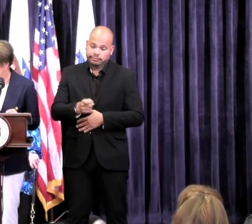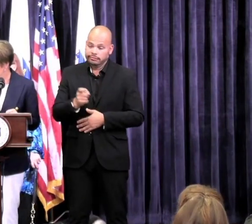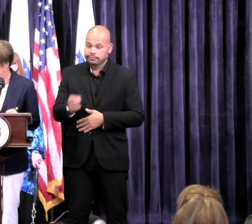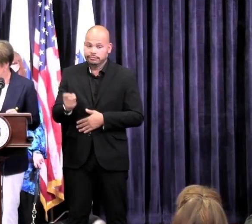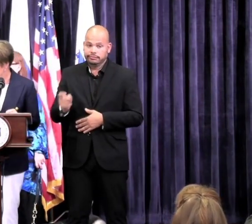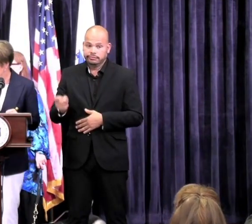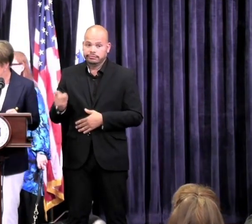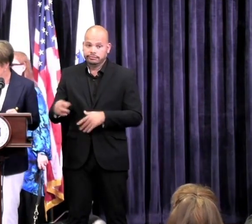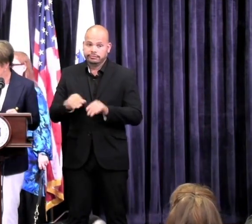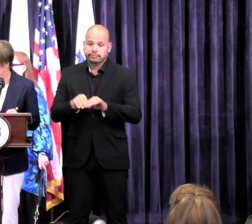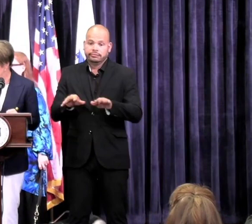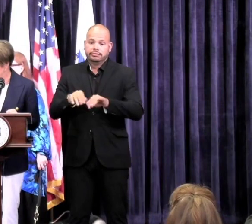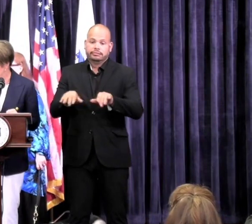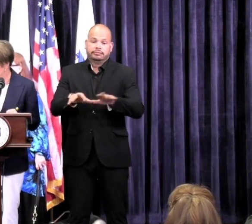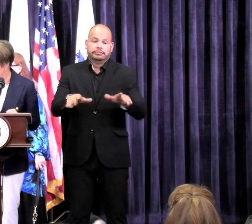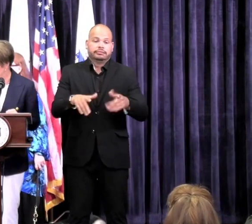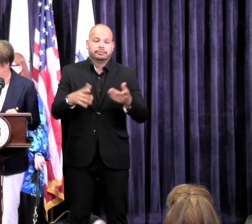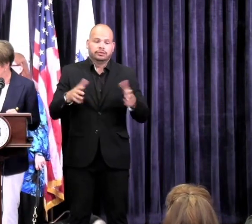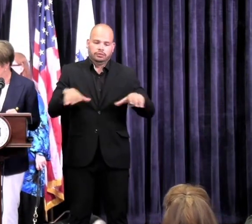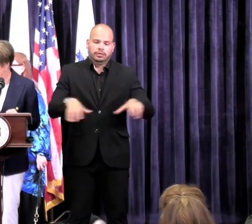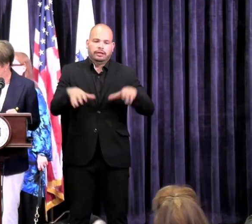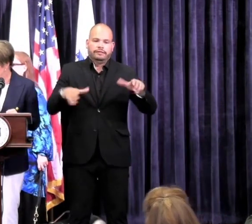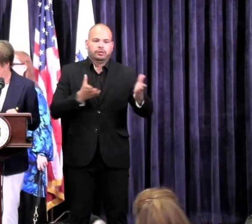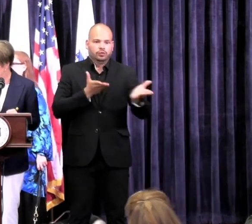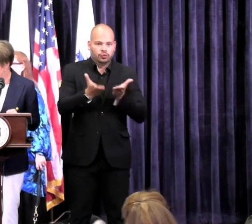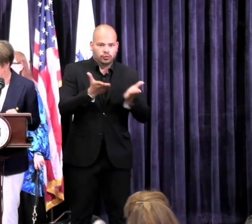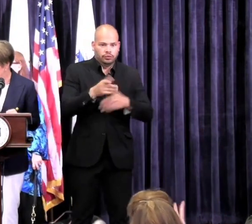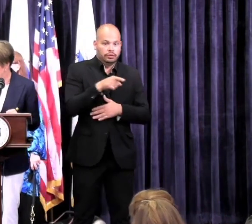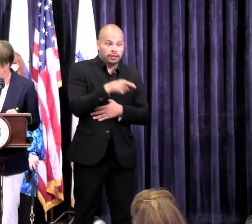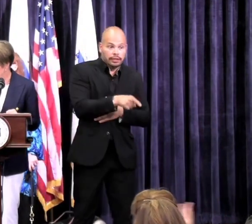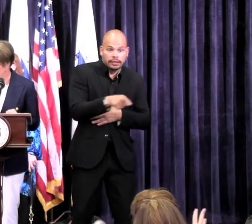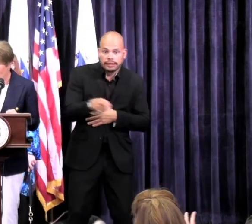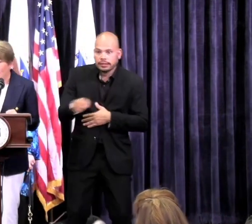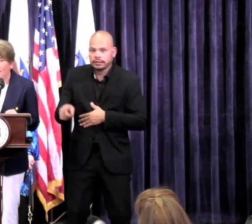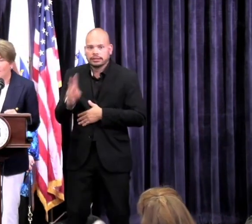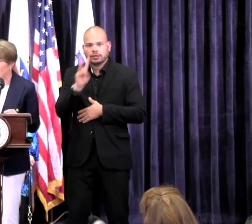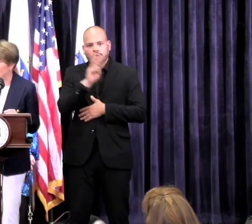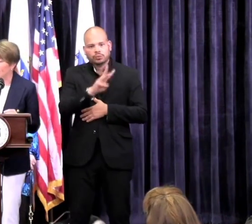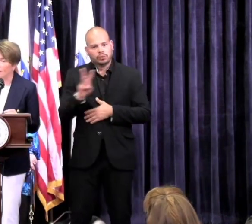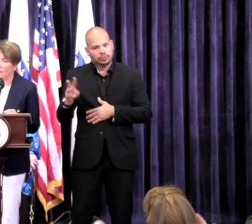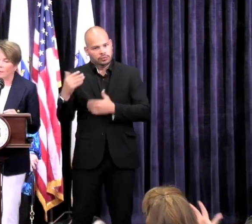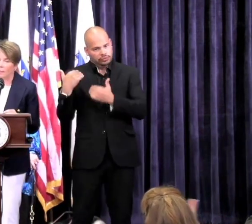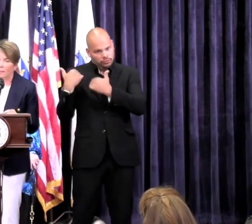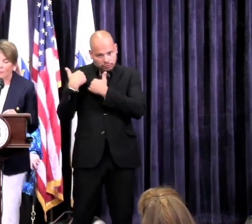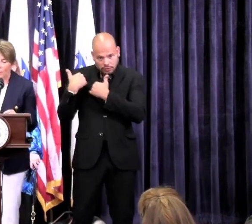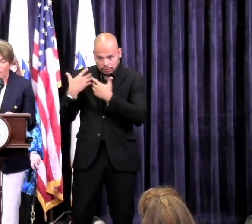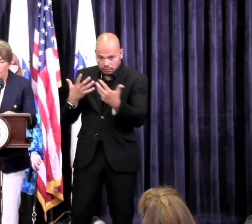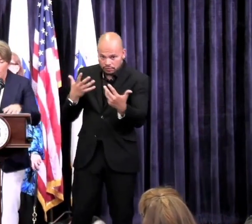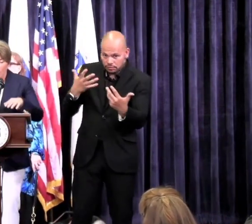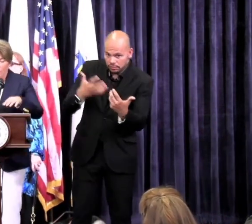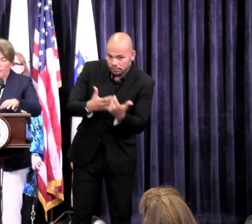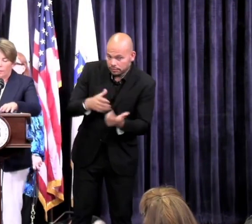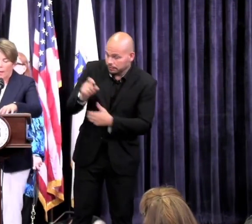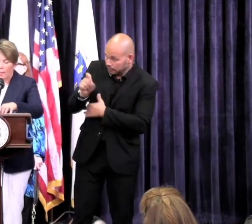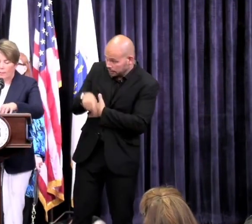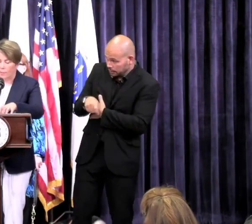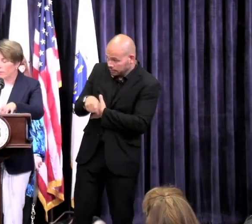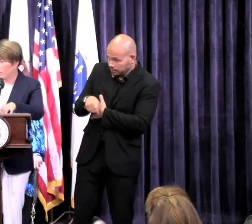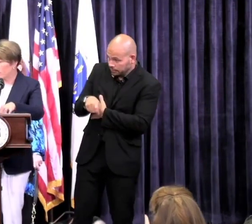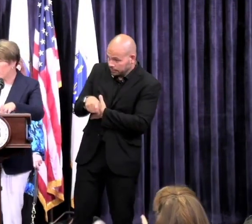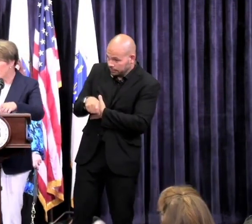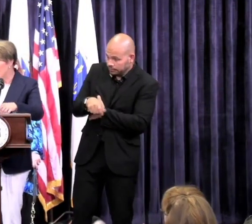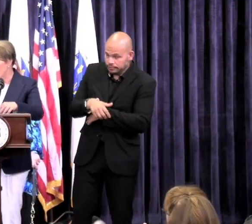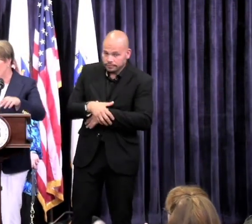will the contractor providers who have sites be required to have them yeah I understand that Karen and you know wearing another